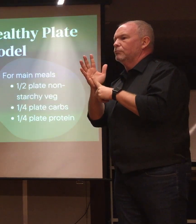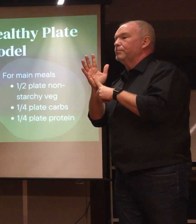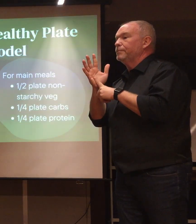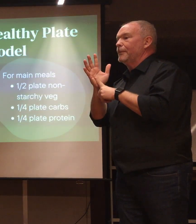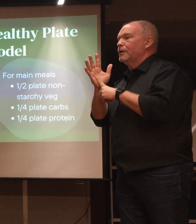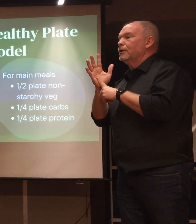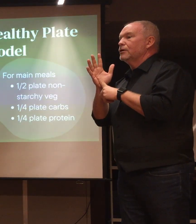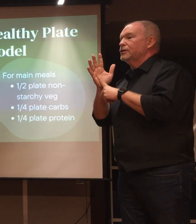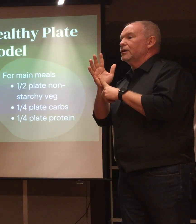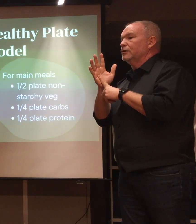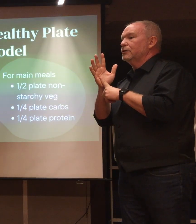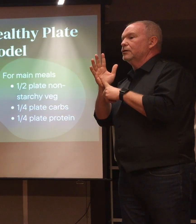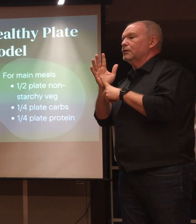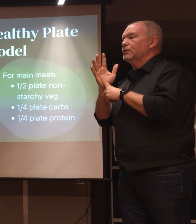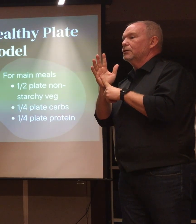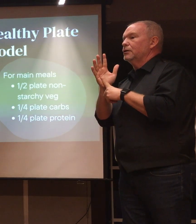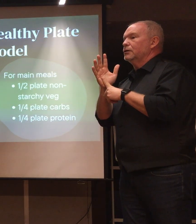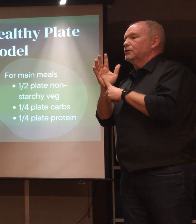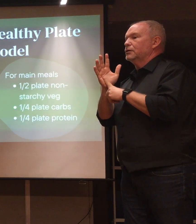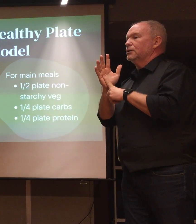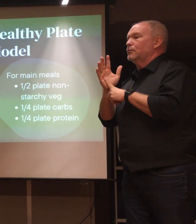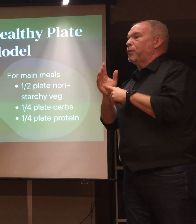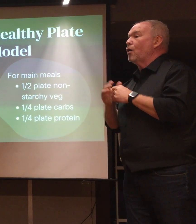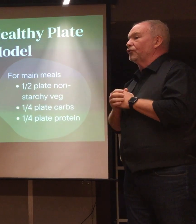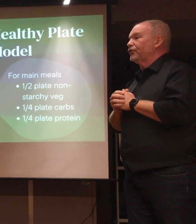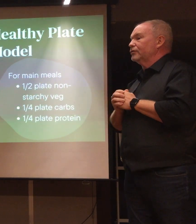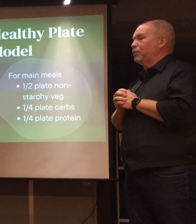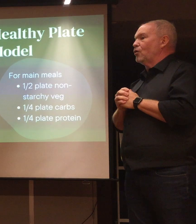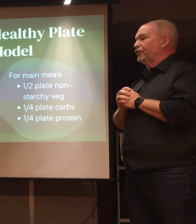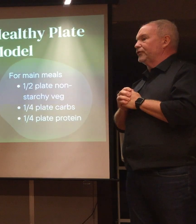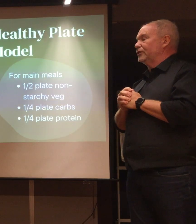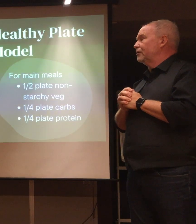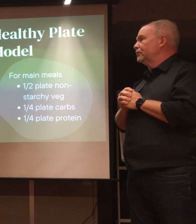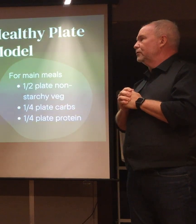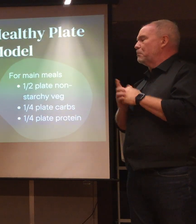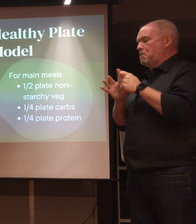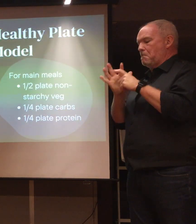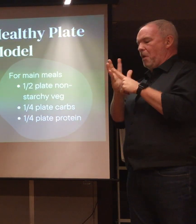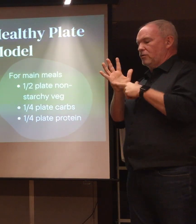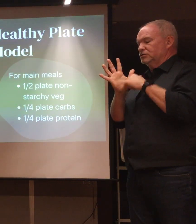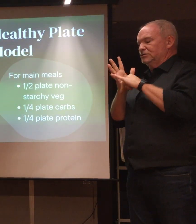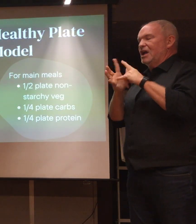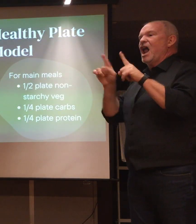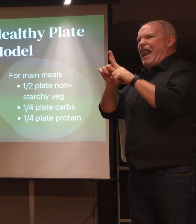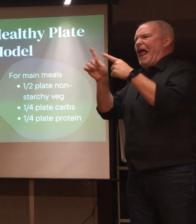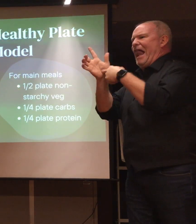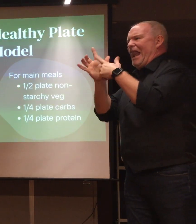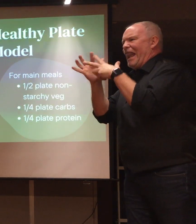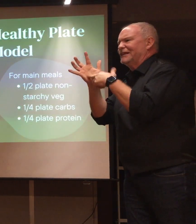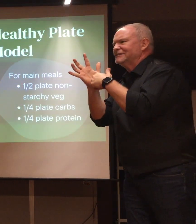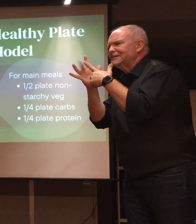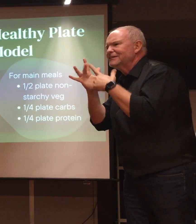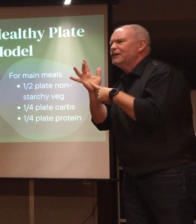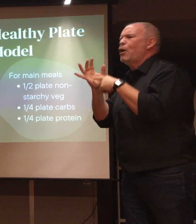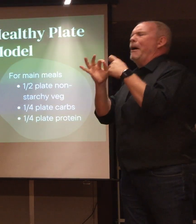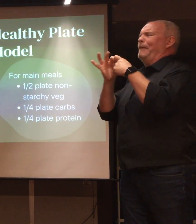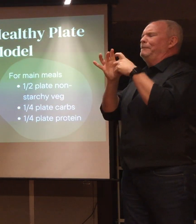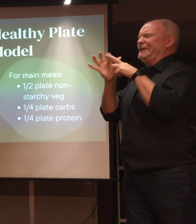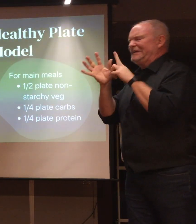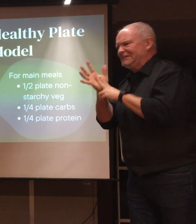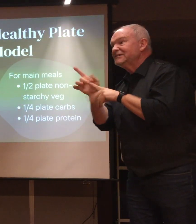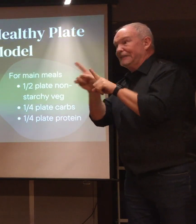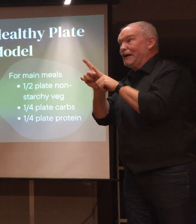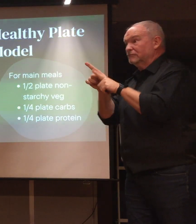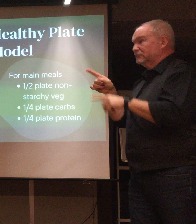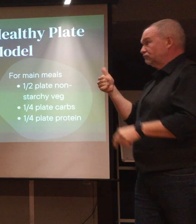pulp? Pulses? Yeah. Yeah. Pulse. Yeah. Pulse. So pulses like lentils or beans. Yeah.